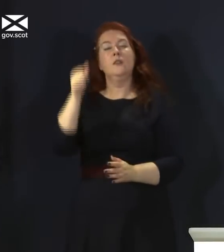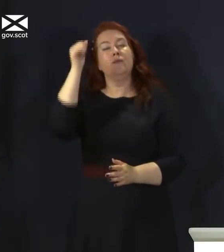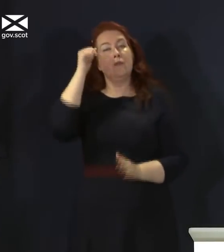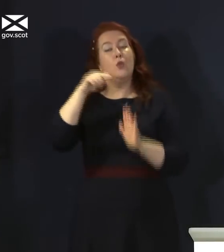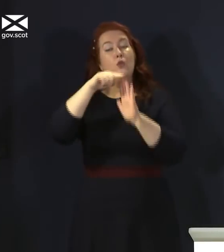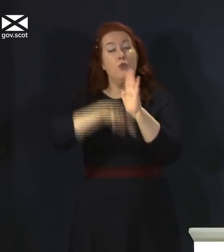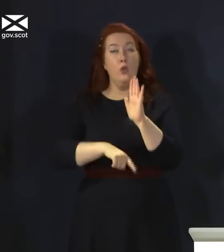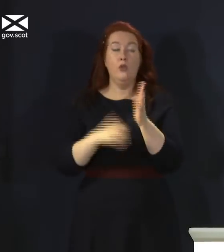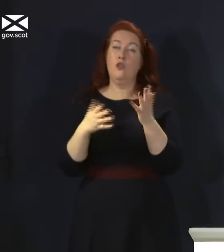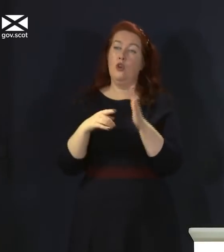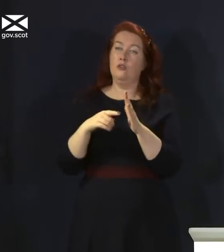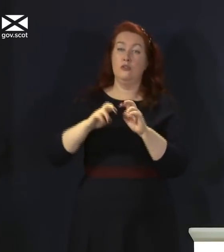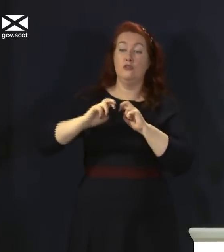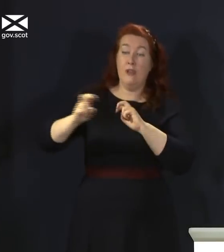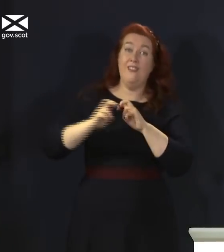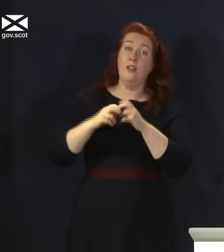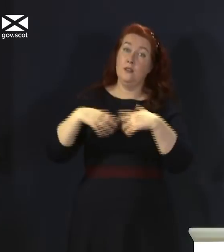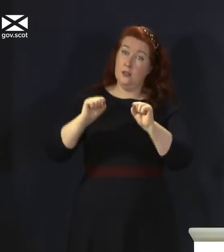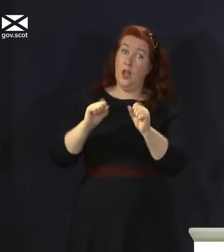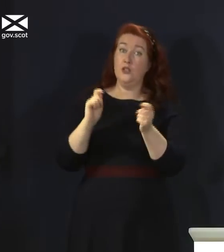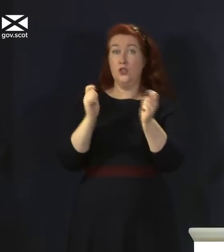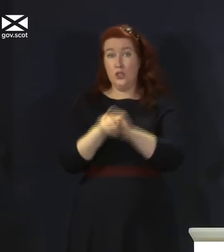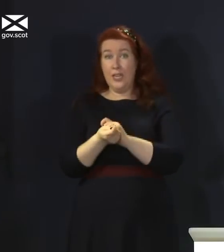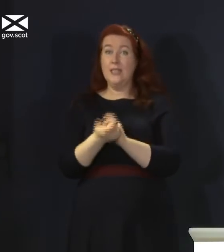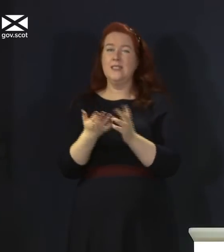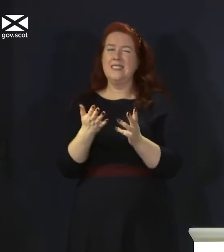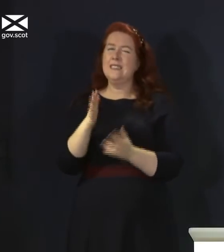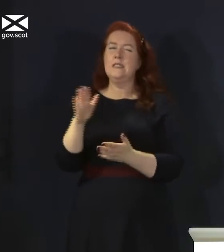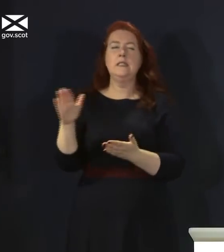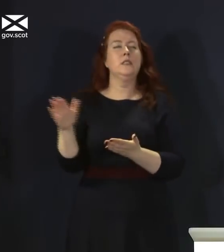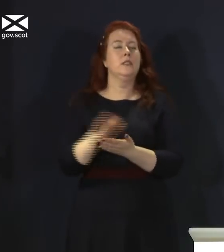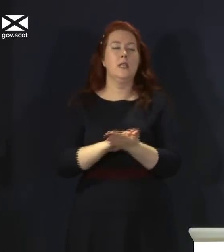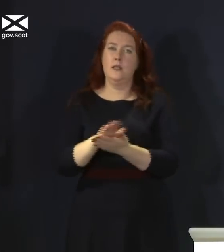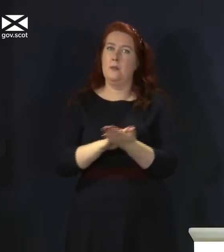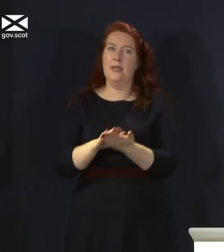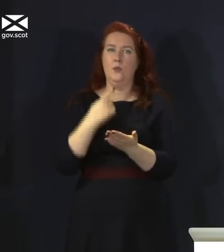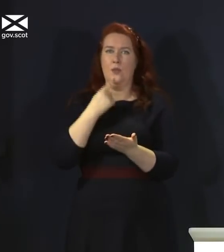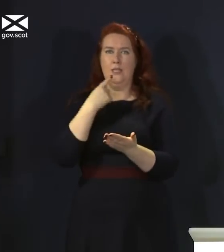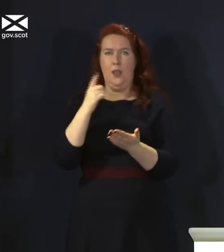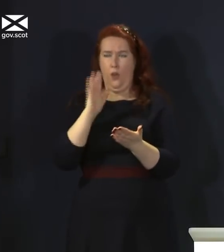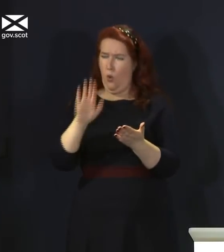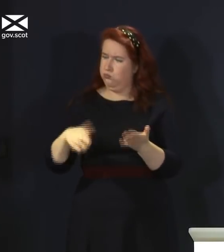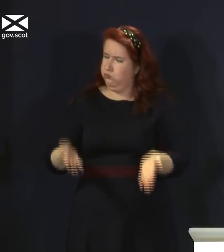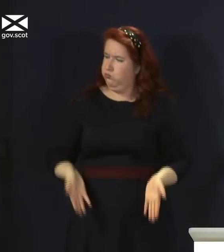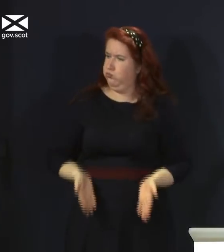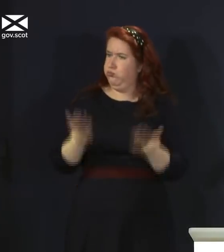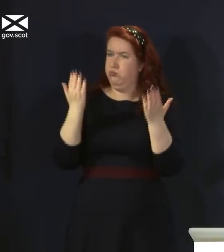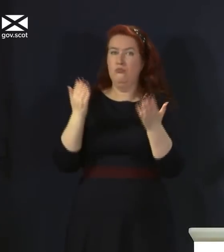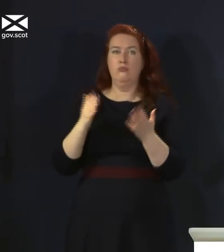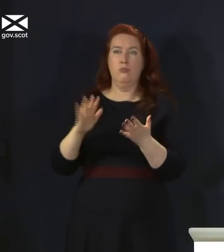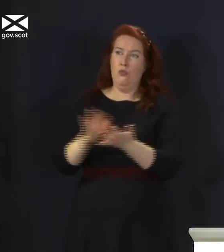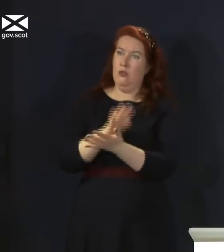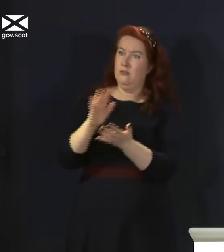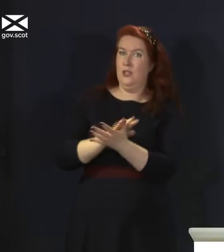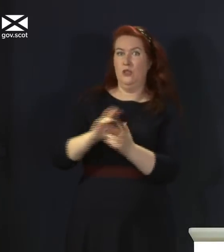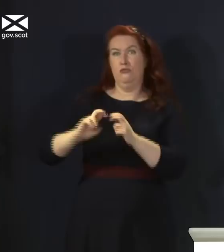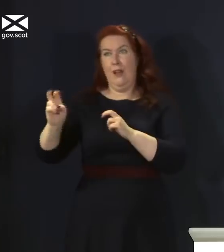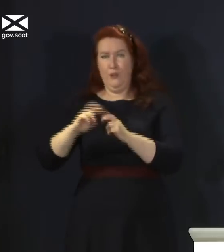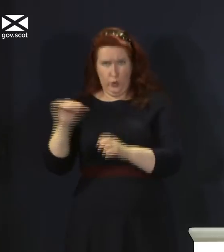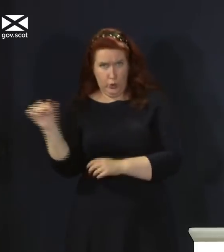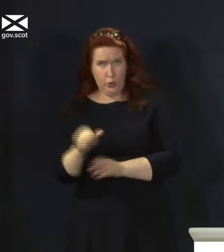rules on non-essential travel are starting to change, that doesn't mean we're saying that non-essential international travel is